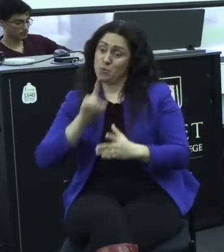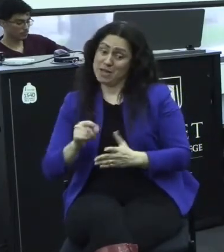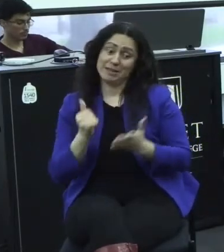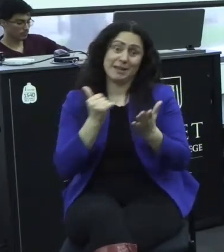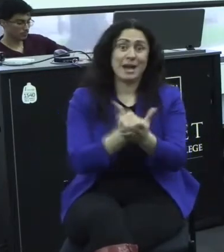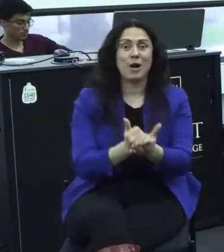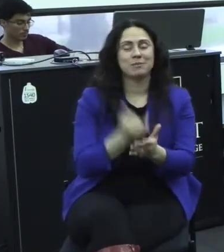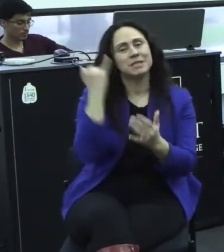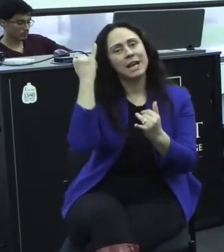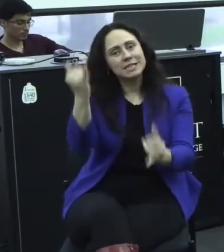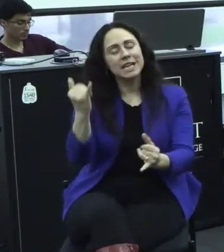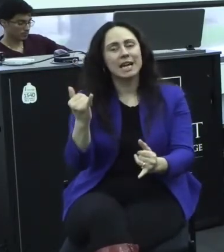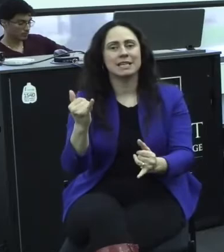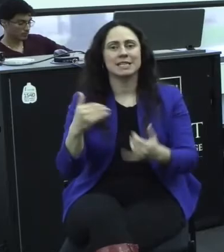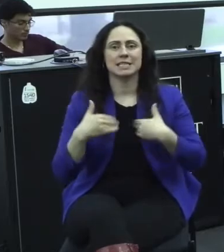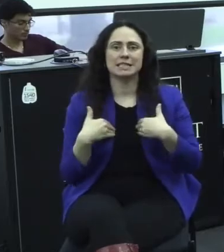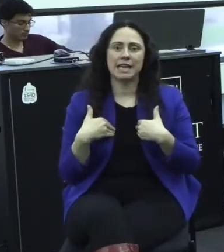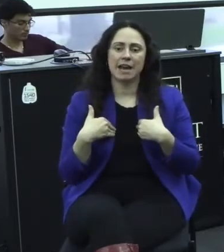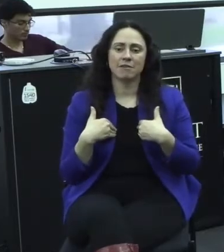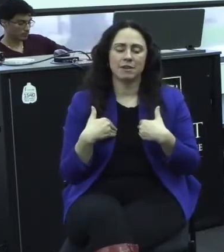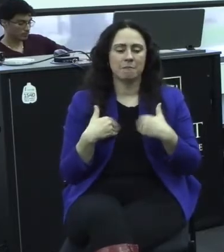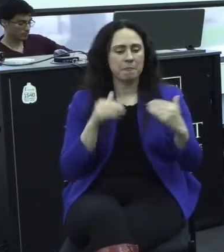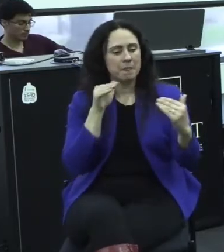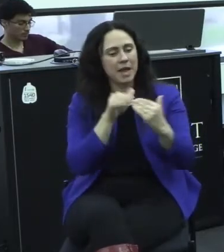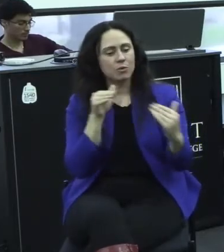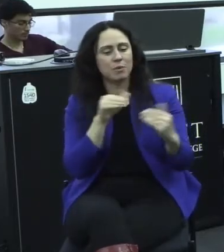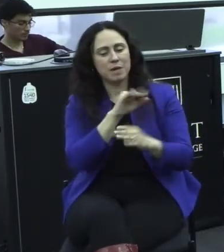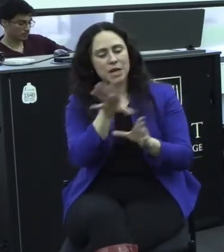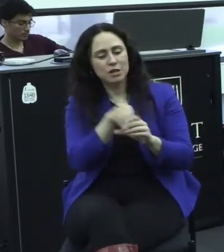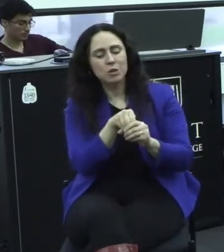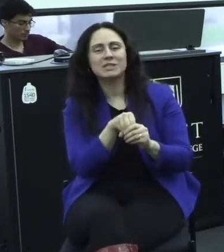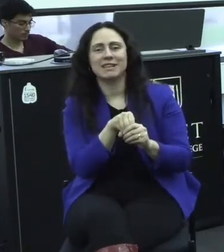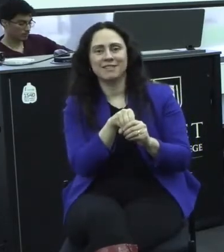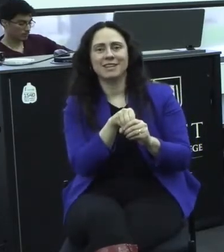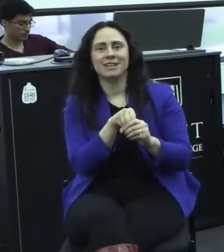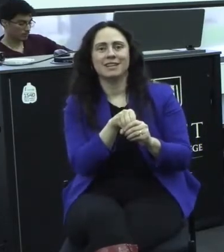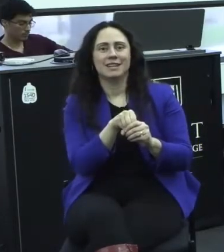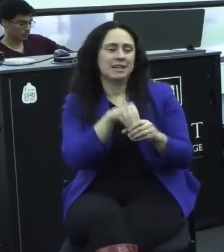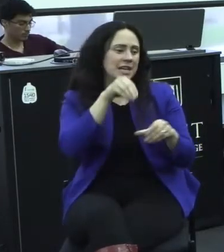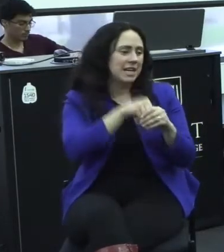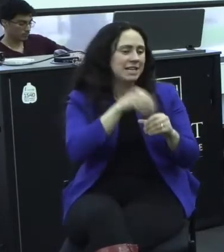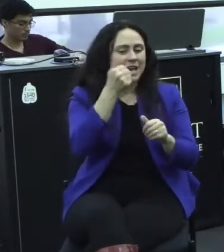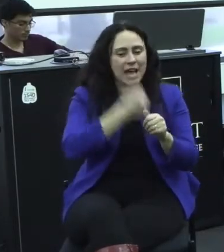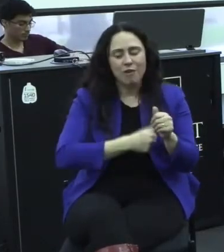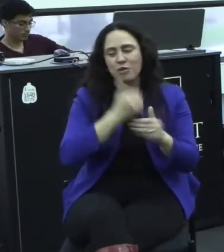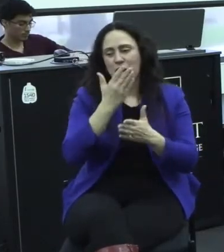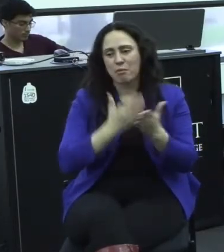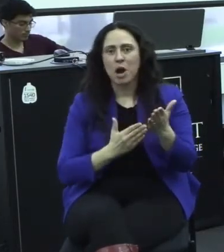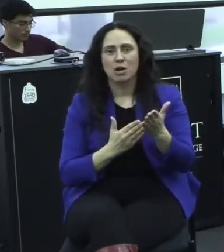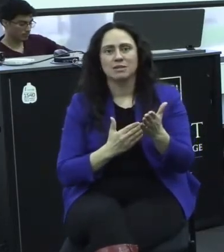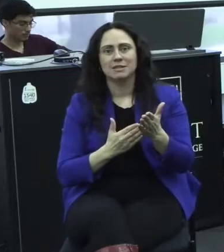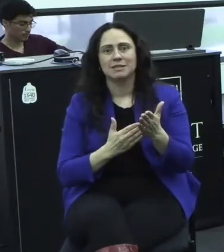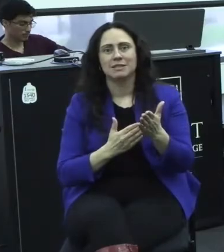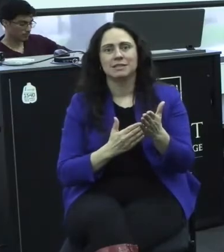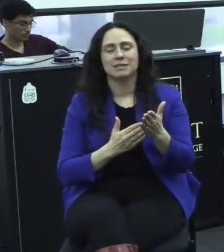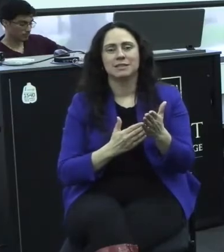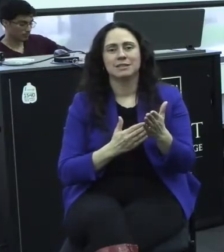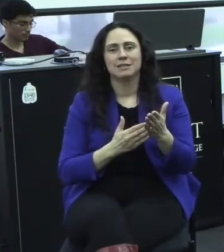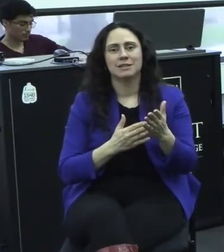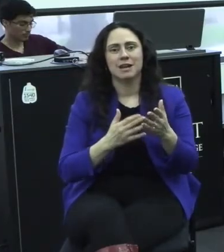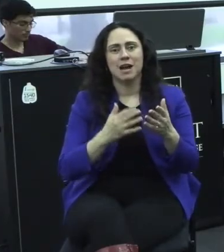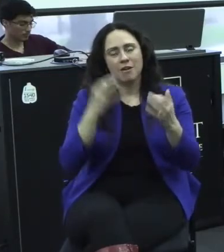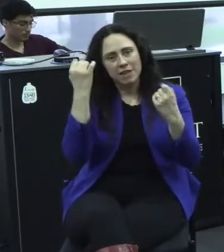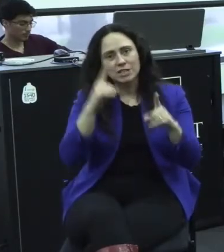idea is to have, an equitable and inclusivity within every single part of educational